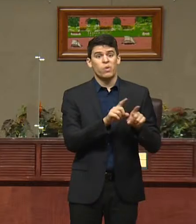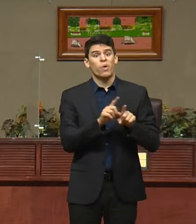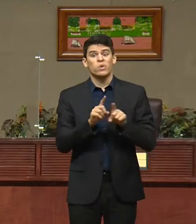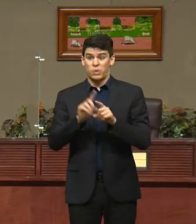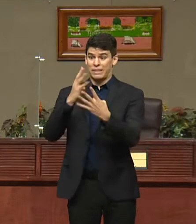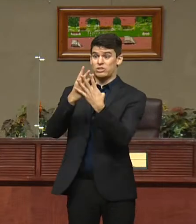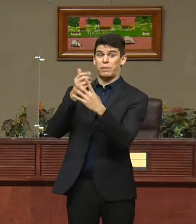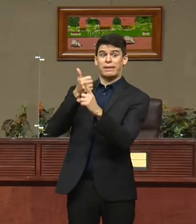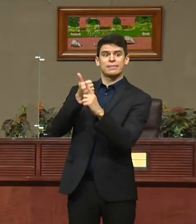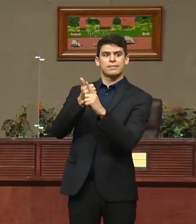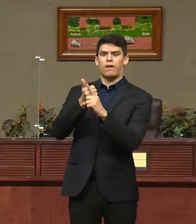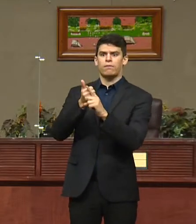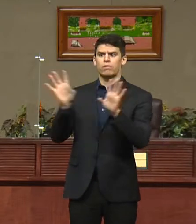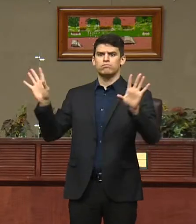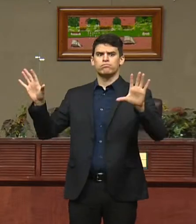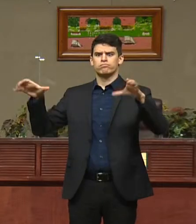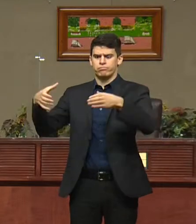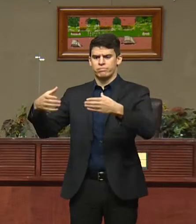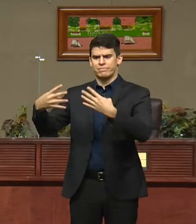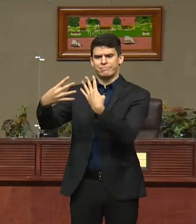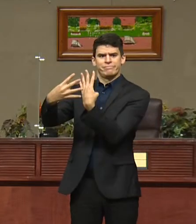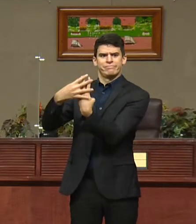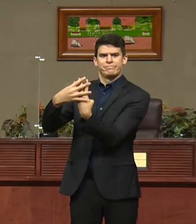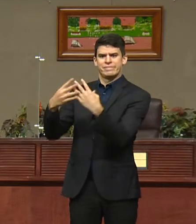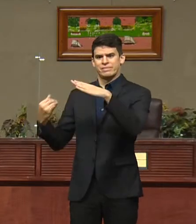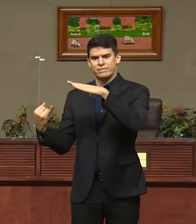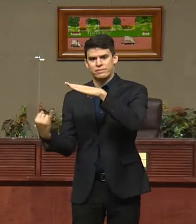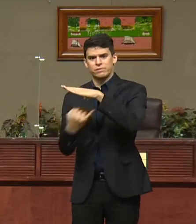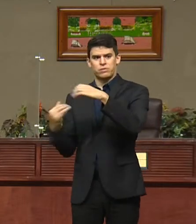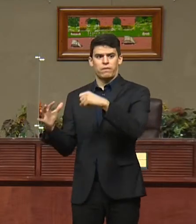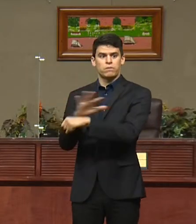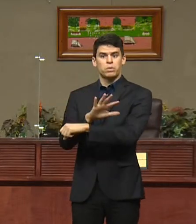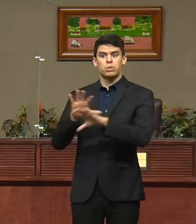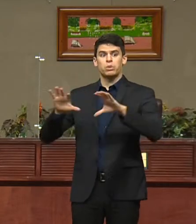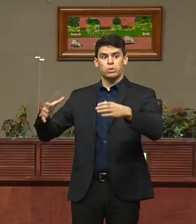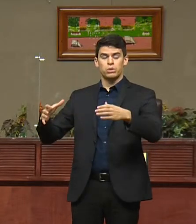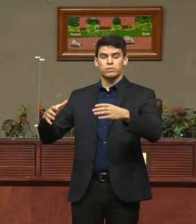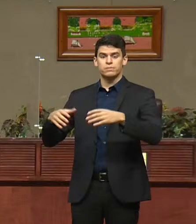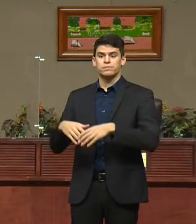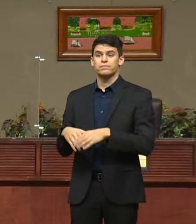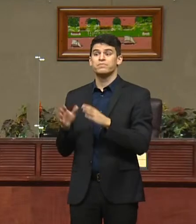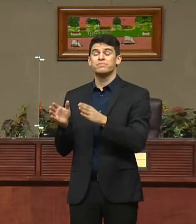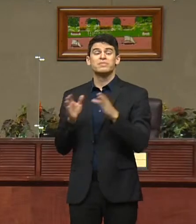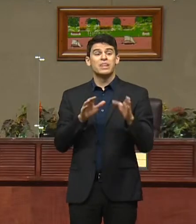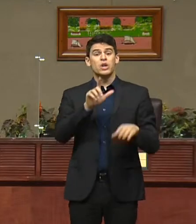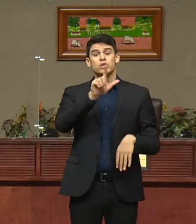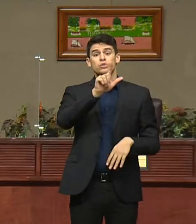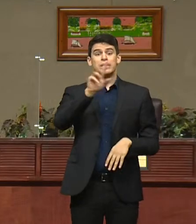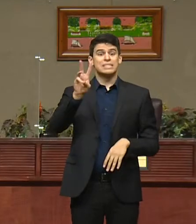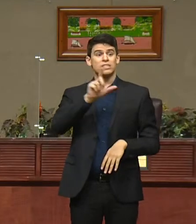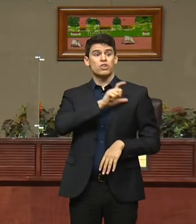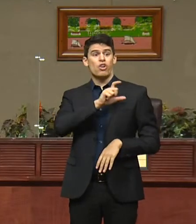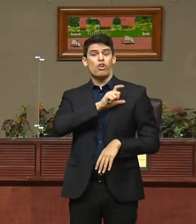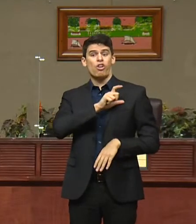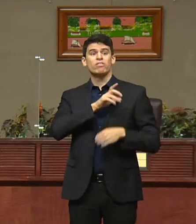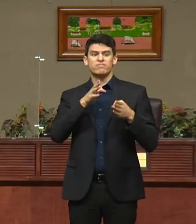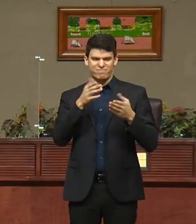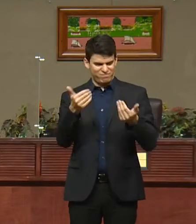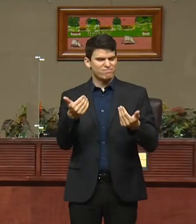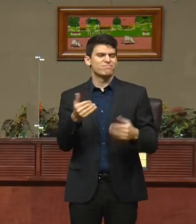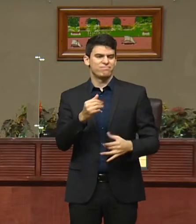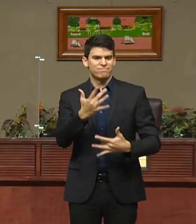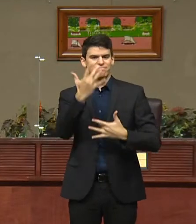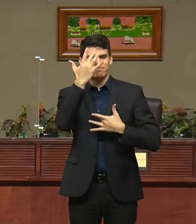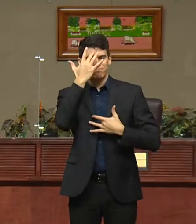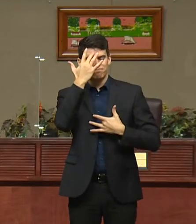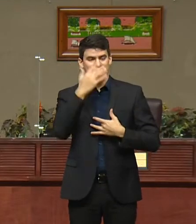those areas that are controlling the pandemic. 26 correctional officers are also infected,